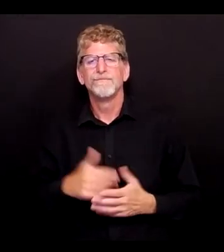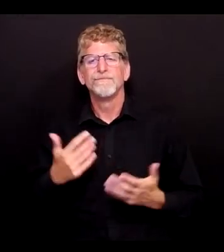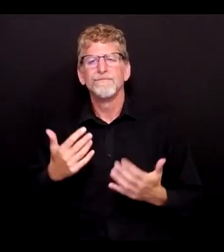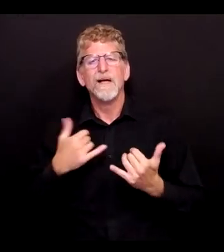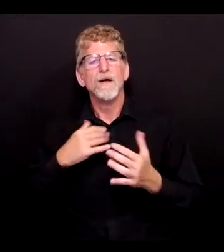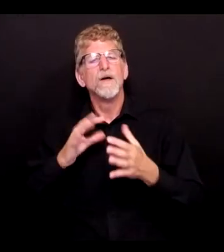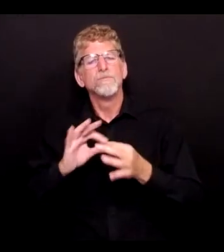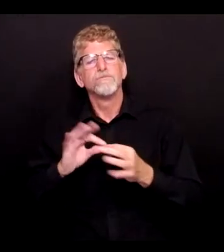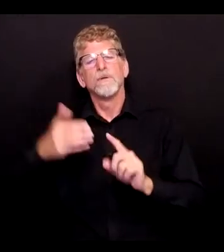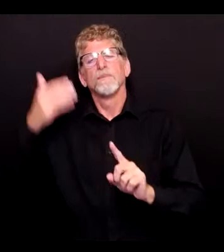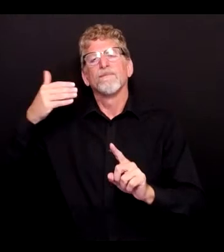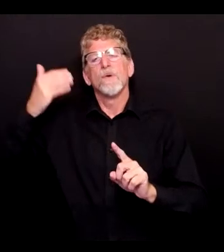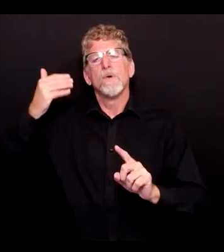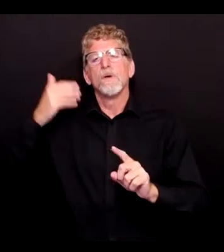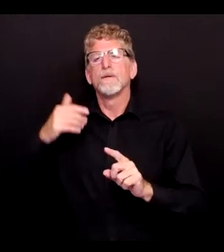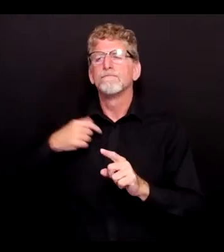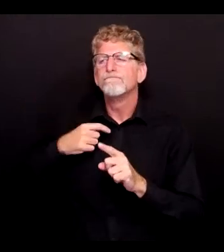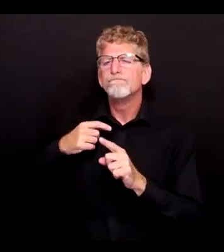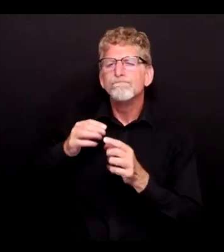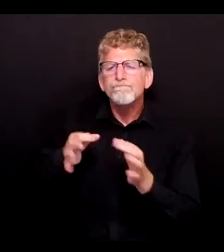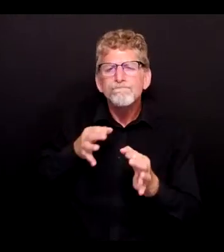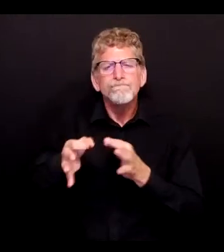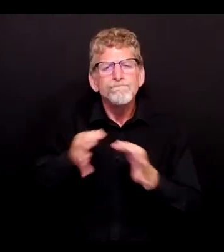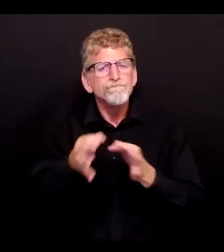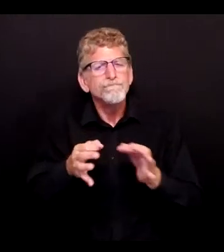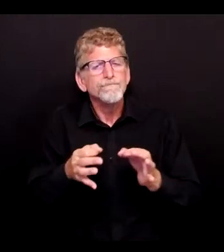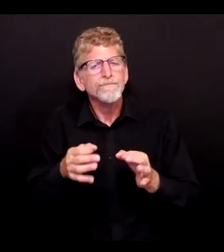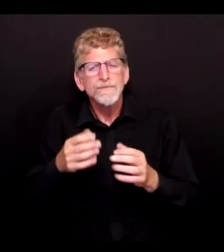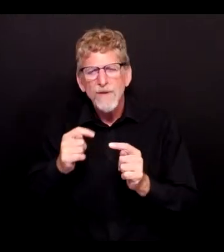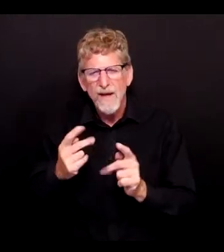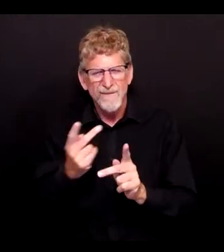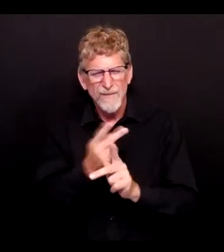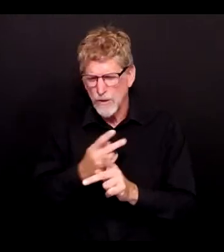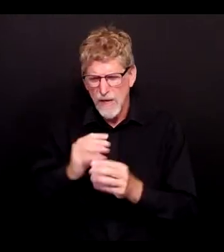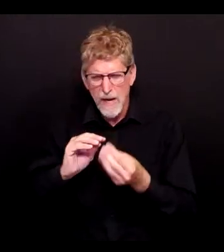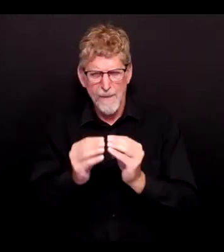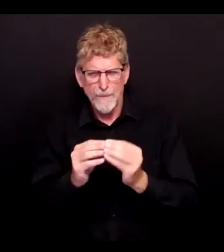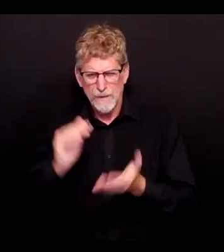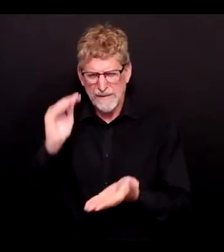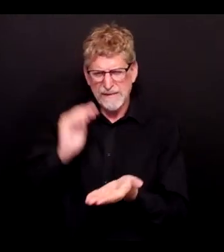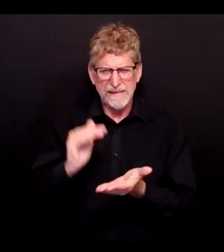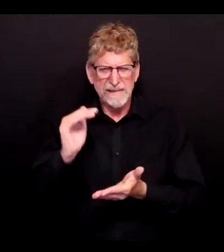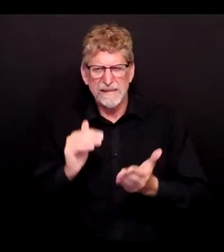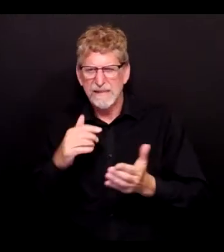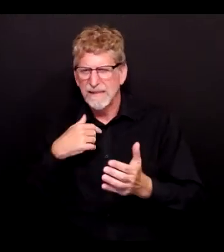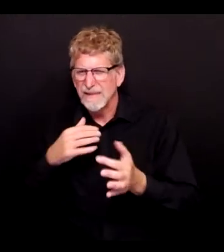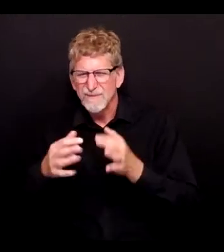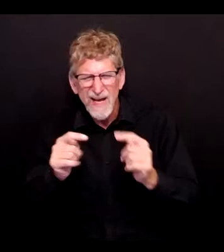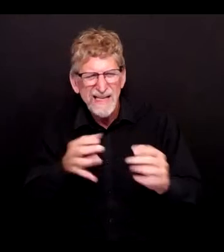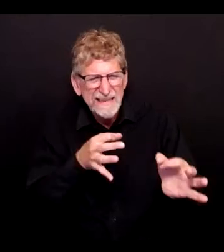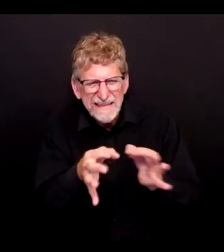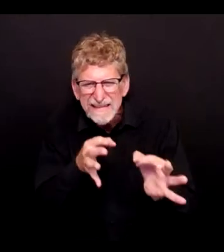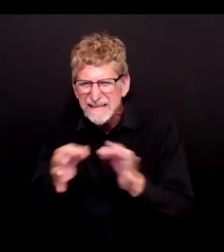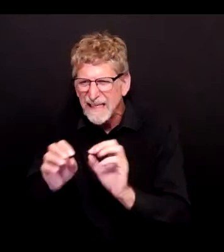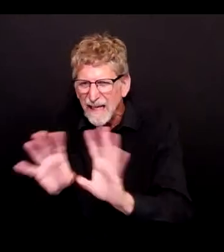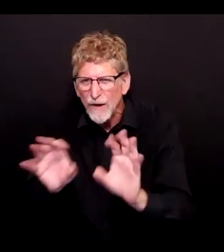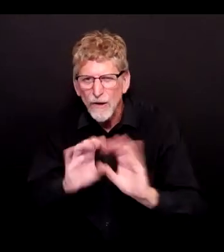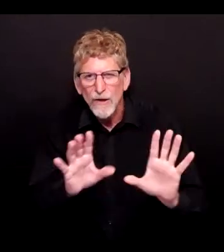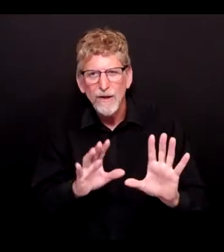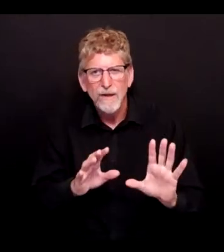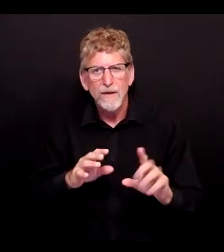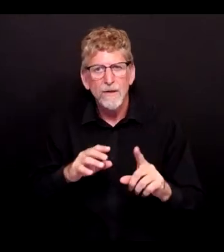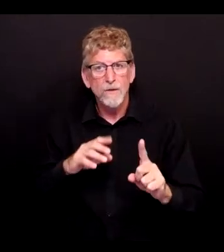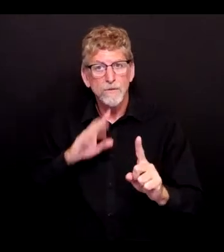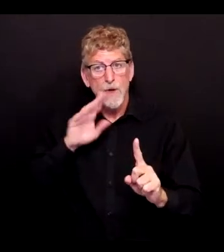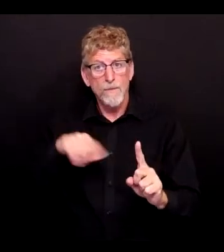get tricky to unpack these numbers and make sure we know what we're talking about, whether we're talking just about first doses or first and